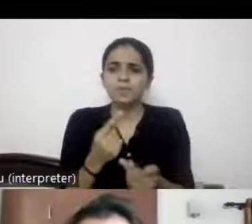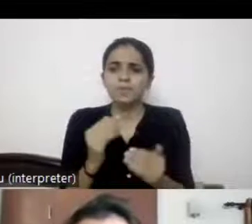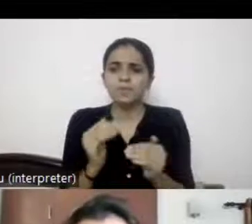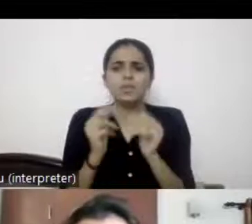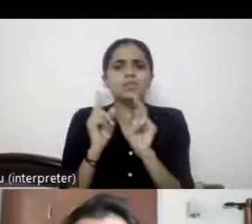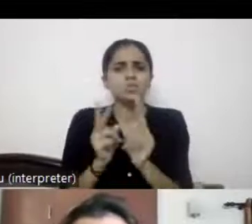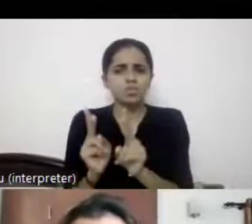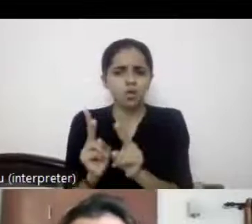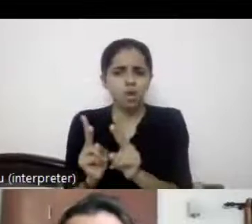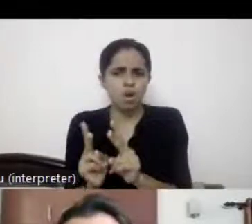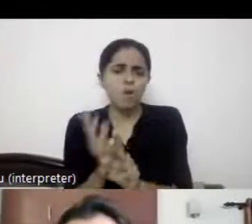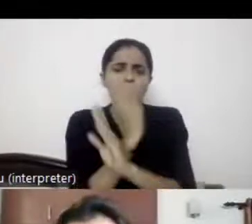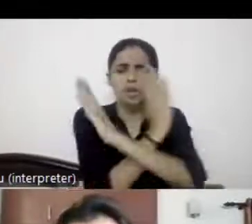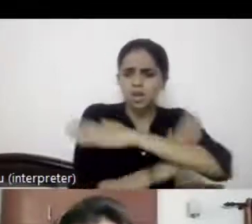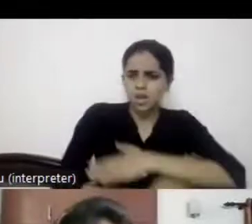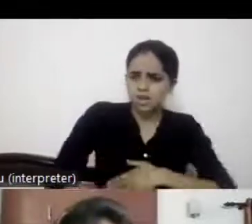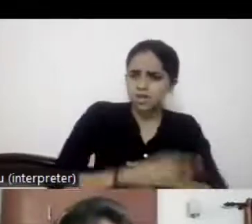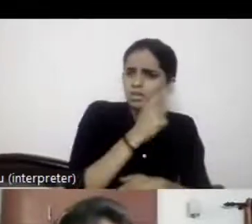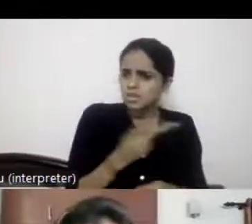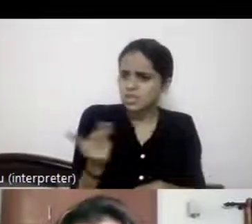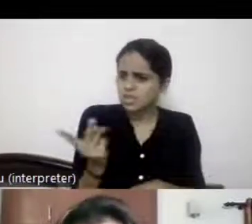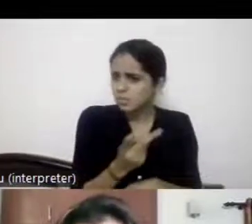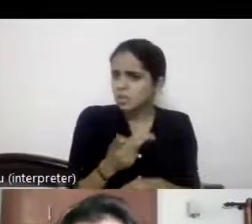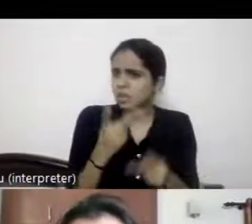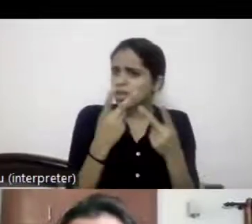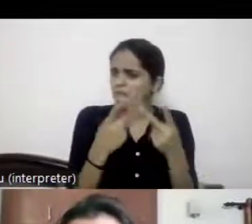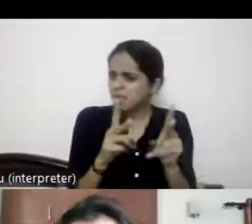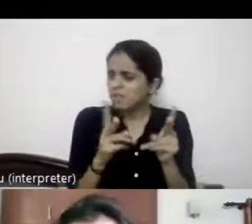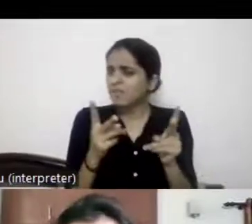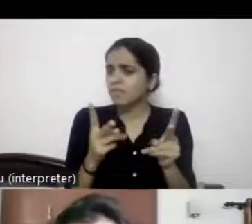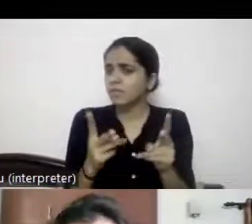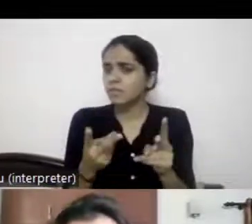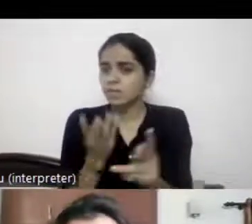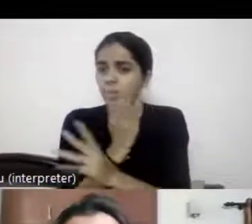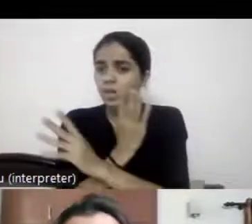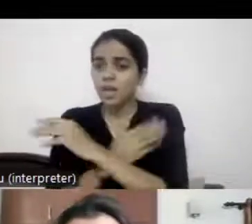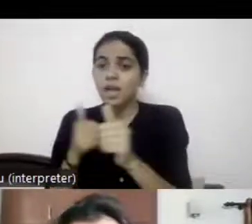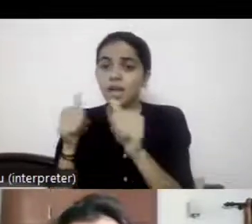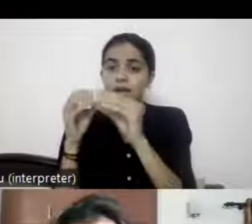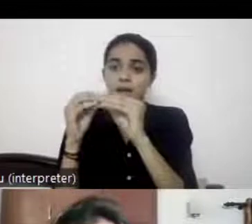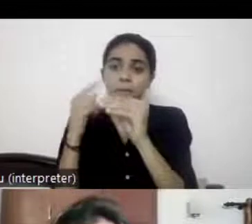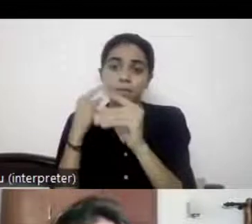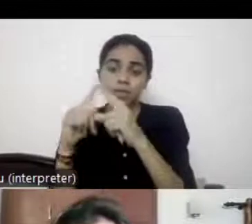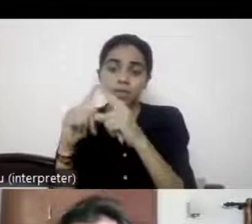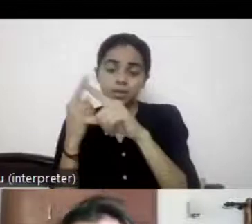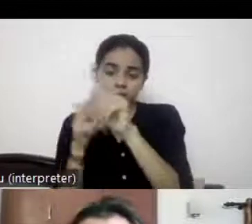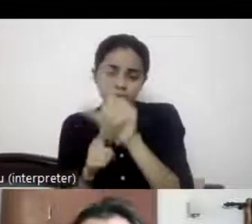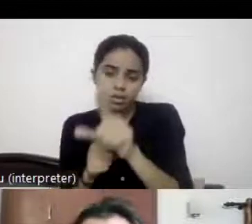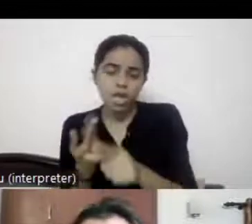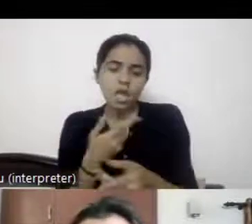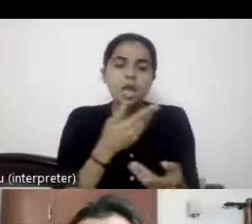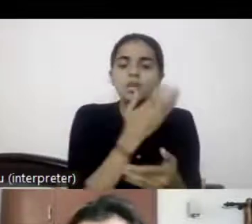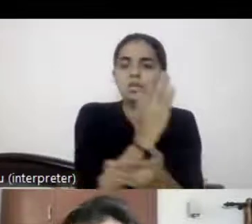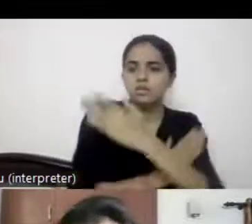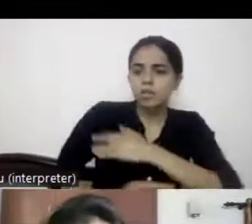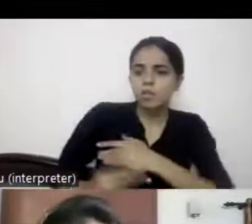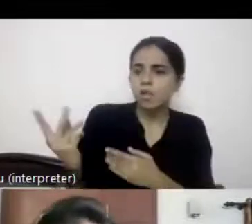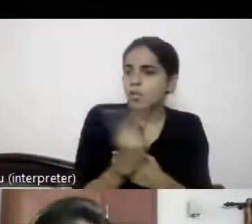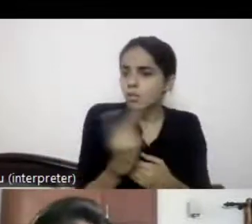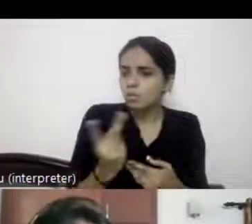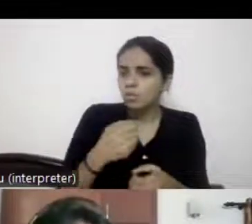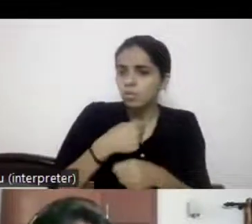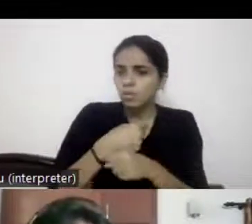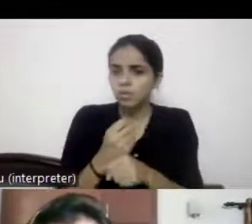normal and disabled would go hand in hand. Ability and disability would go hand in hand. When we are creating